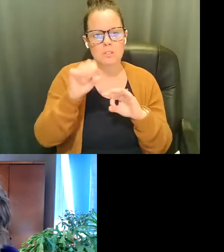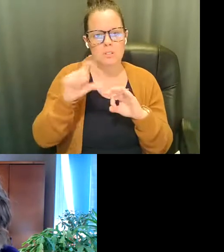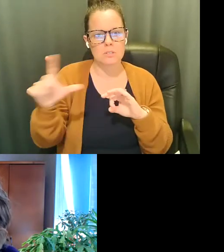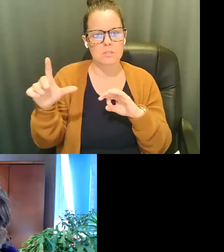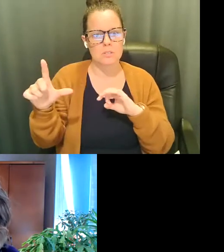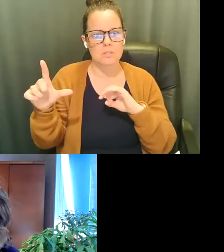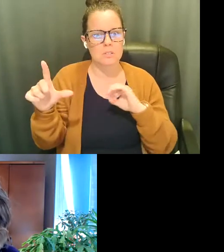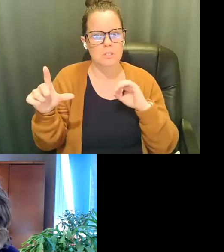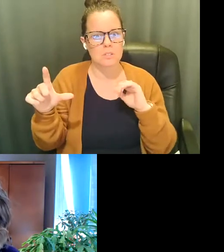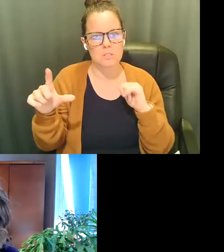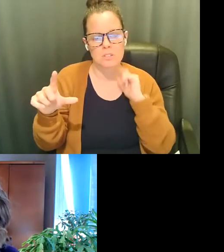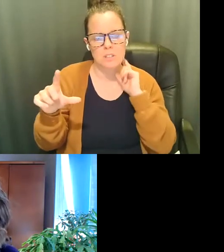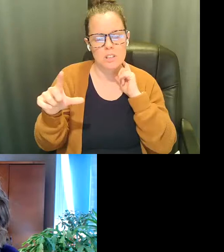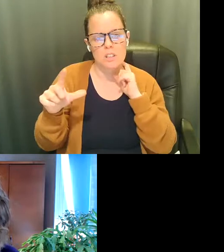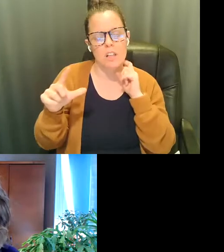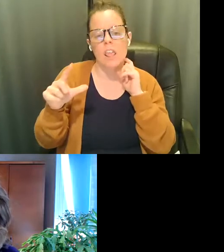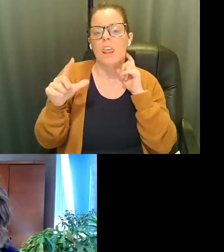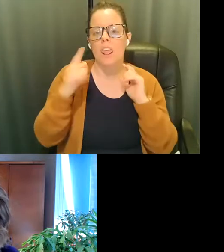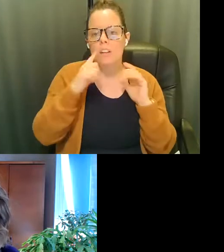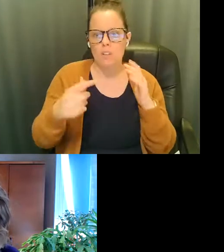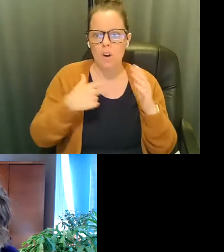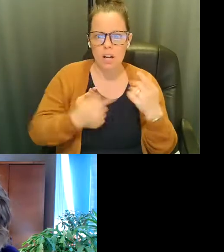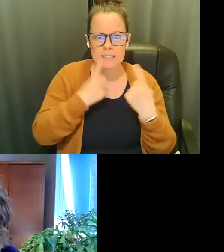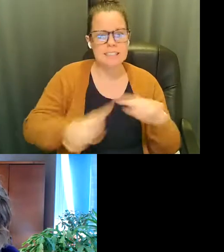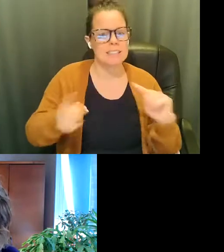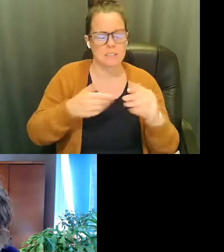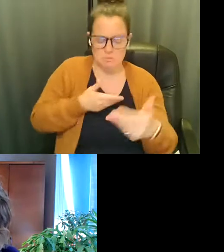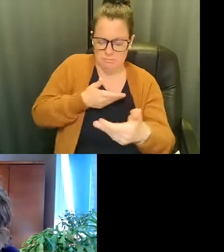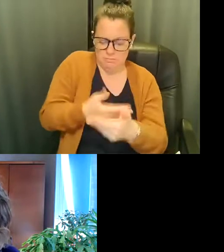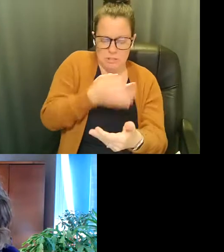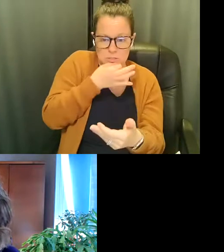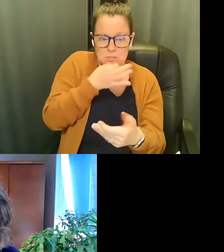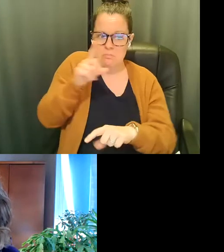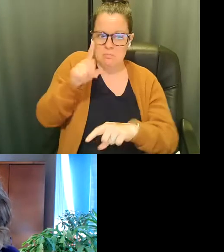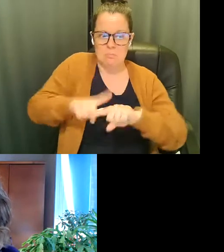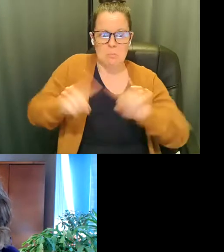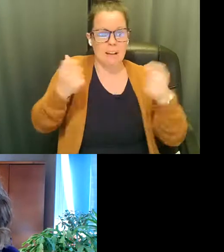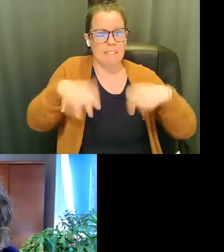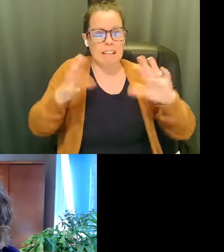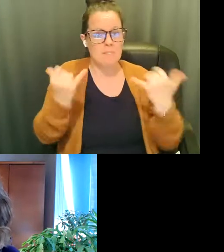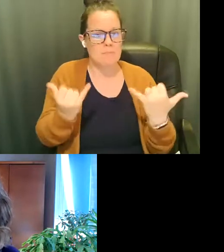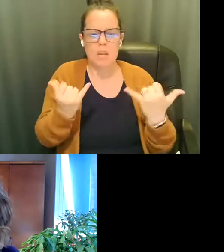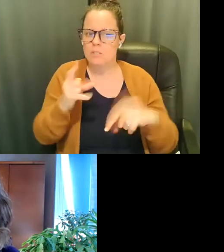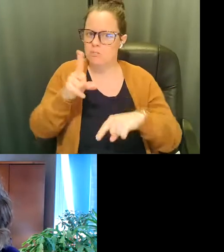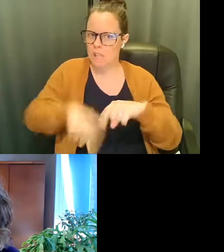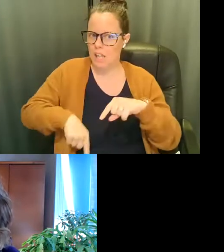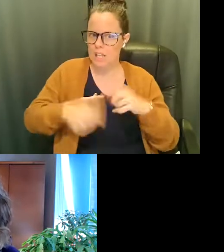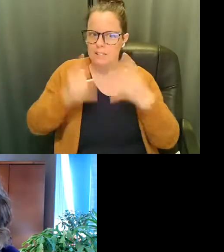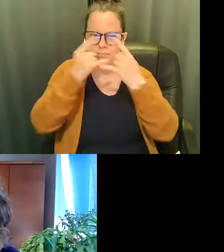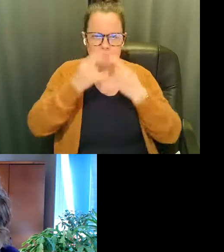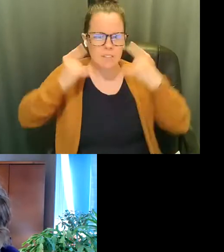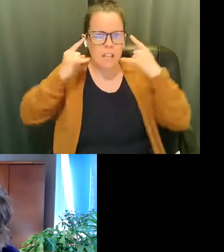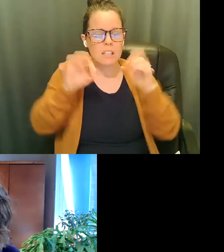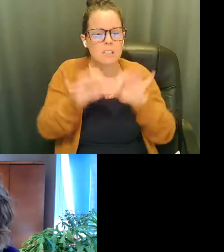pandemic. We are so close to the end, but we can't let up now. Masks continue to be a vital tool